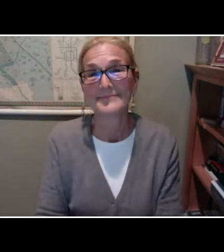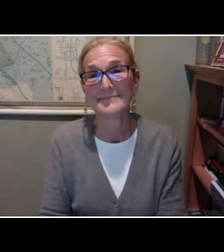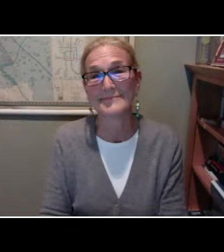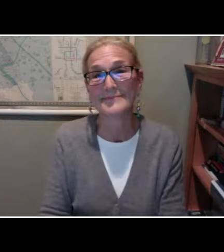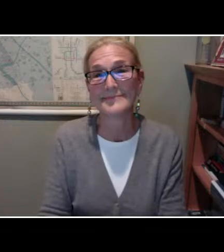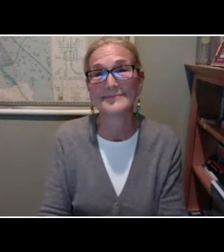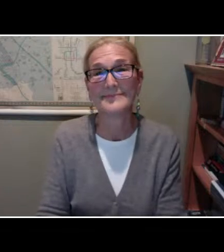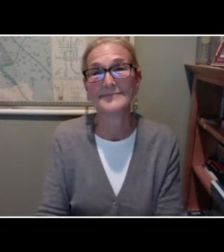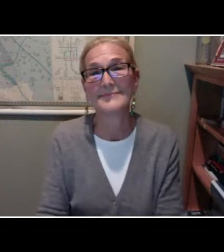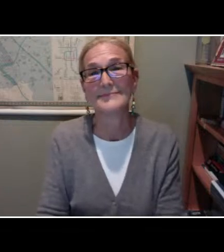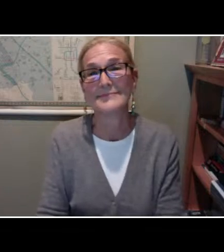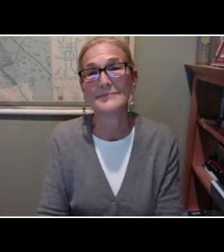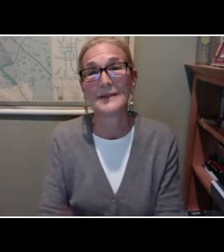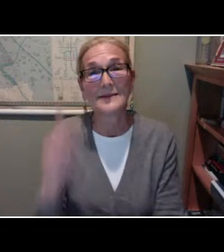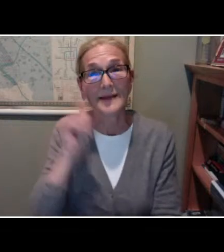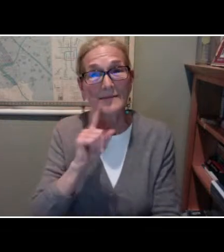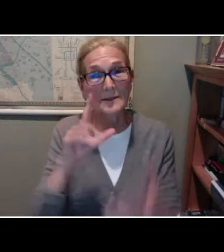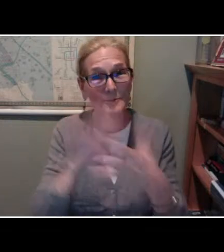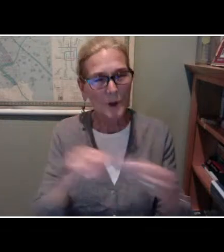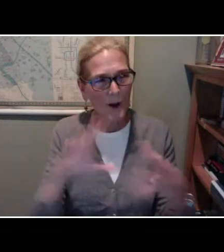Saying sign language. Okay.